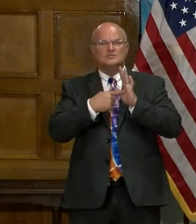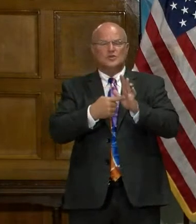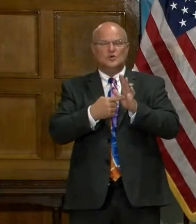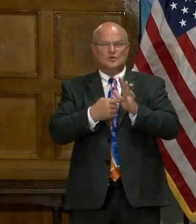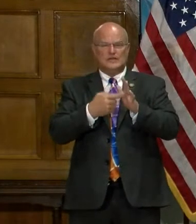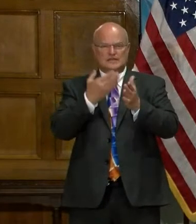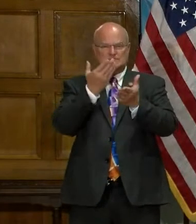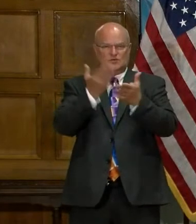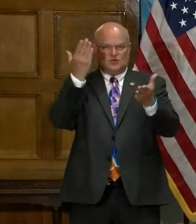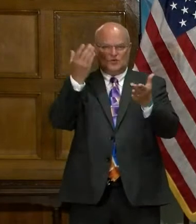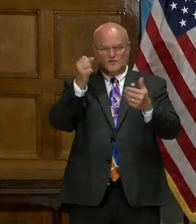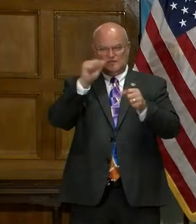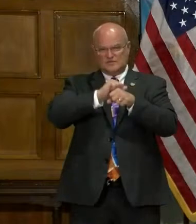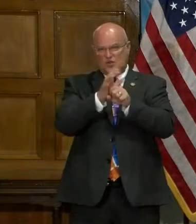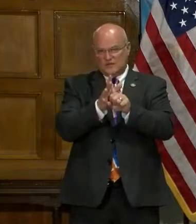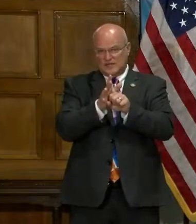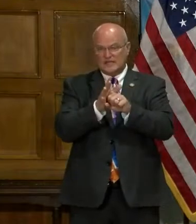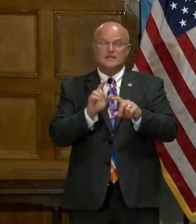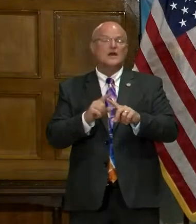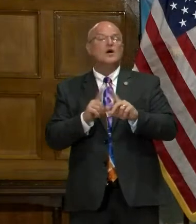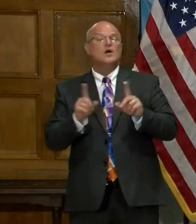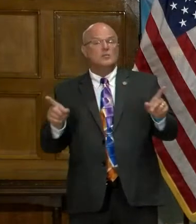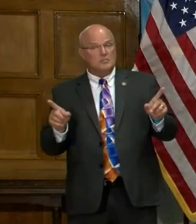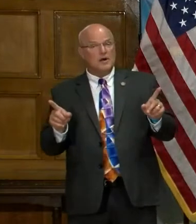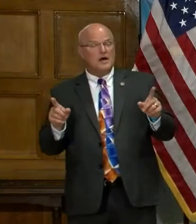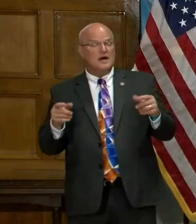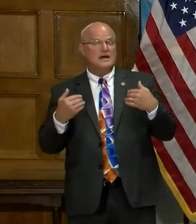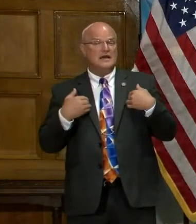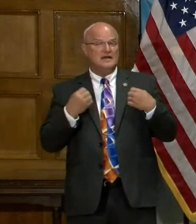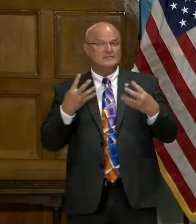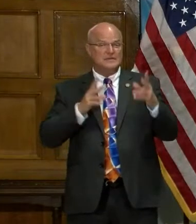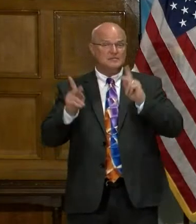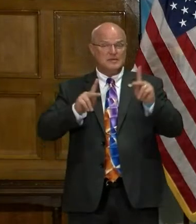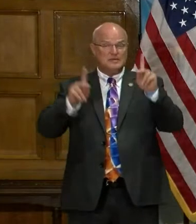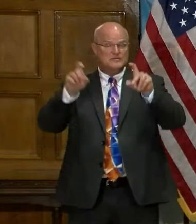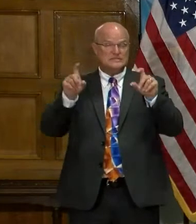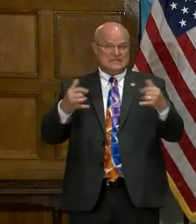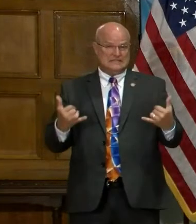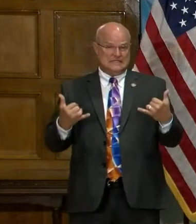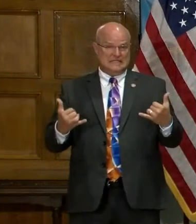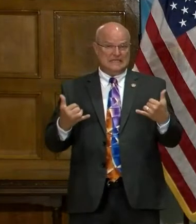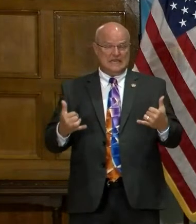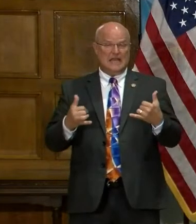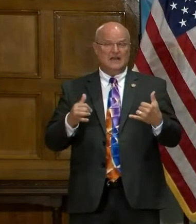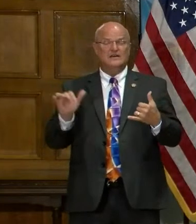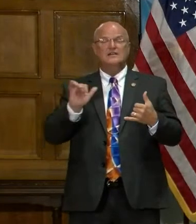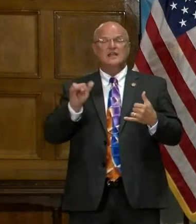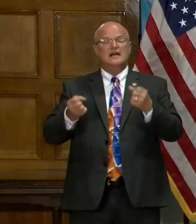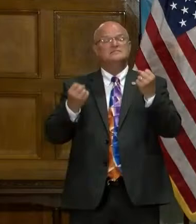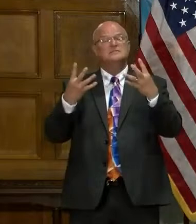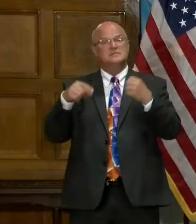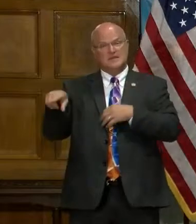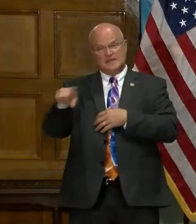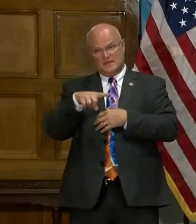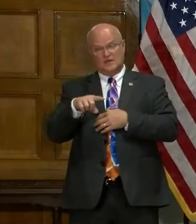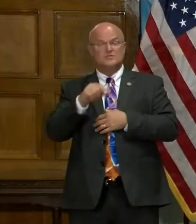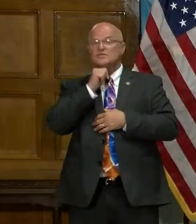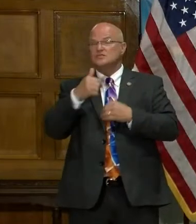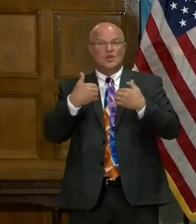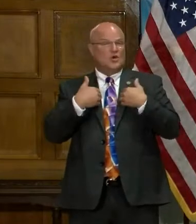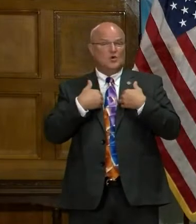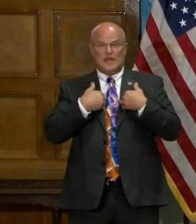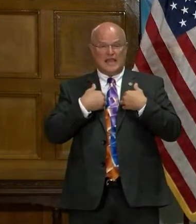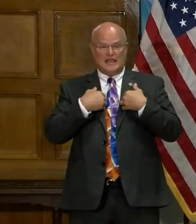expansive. But we do know that there are a lot of those who are being tested now, likely the majority, don't